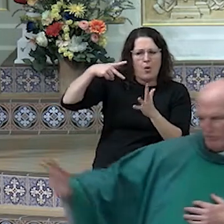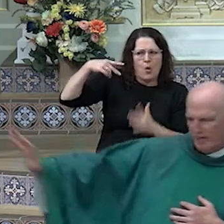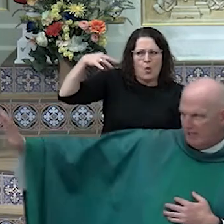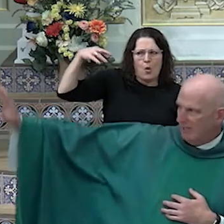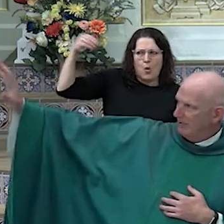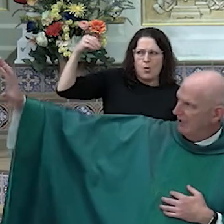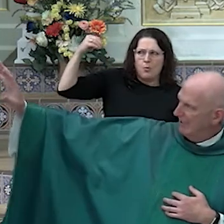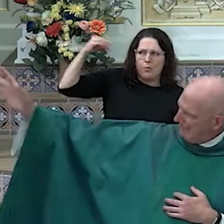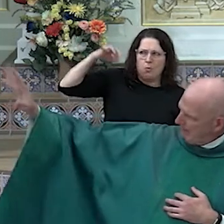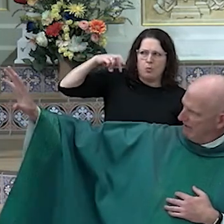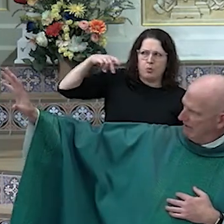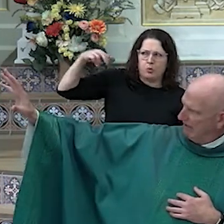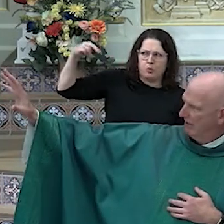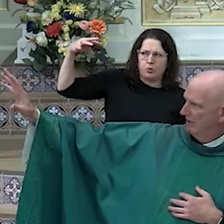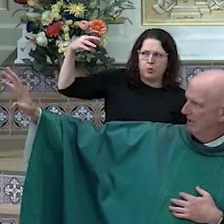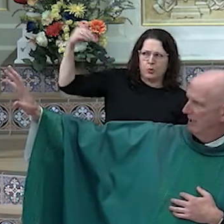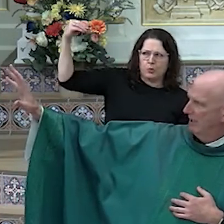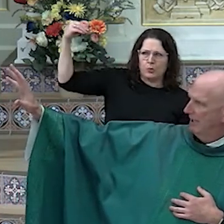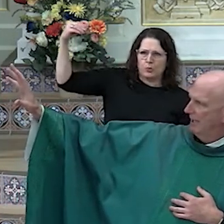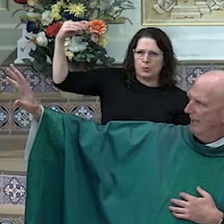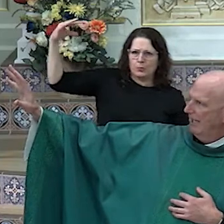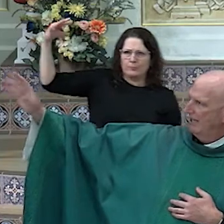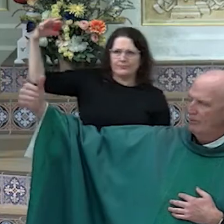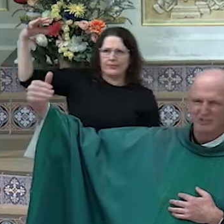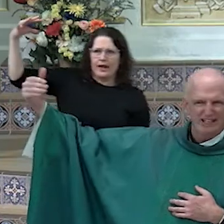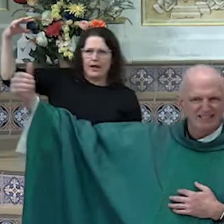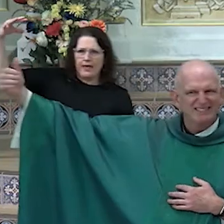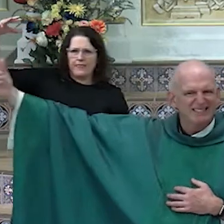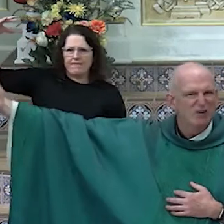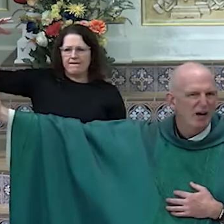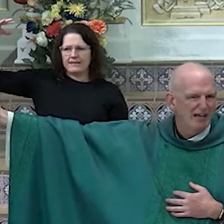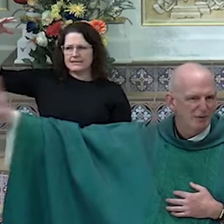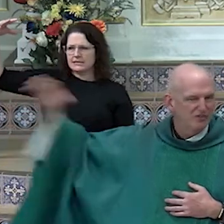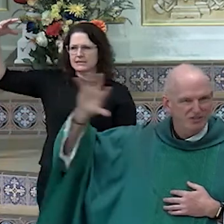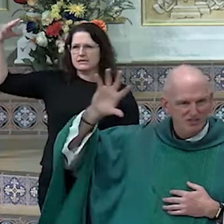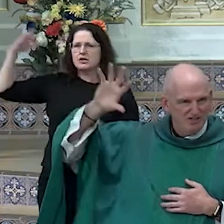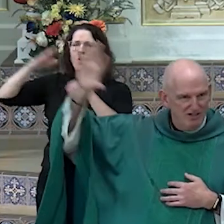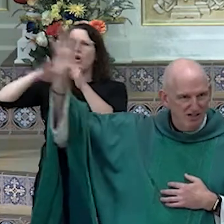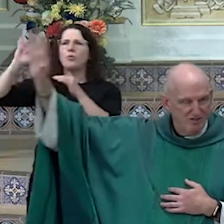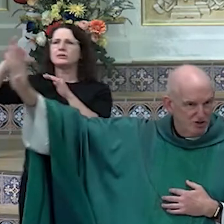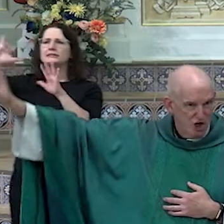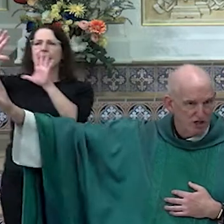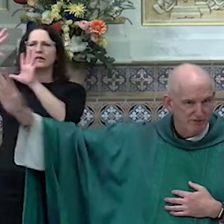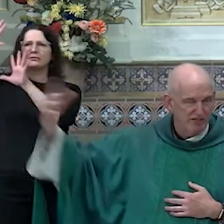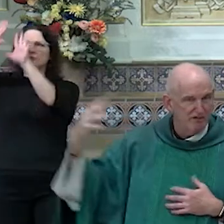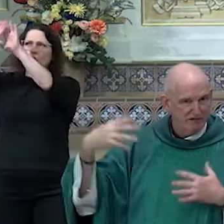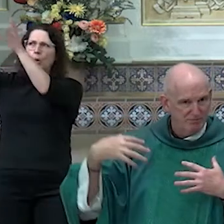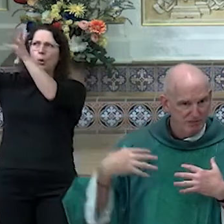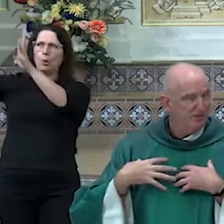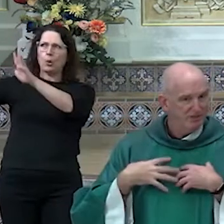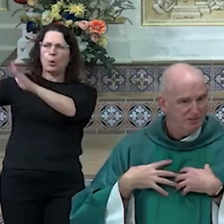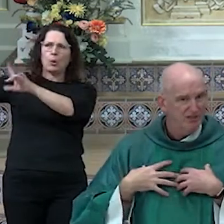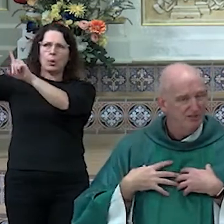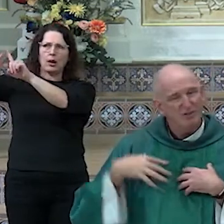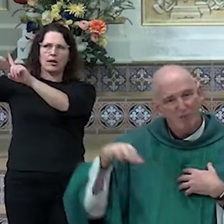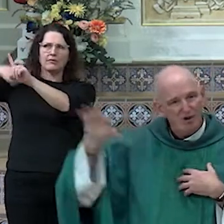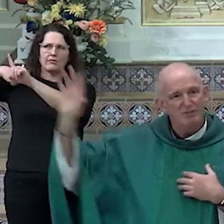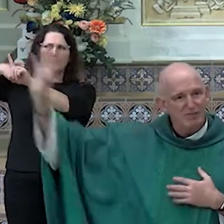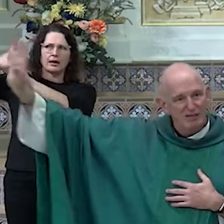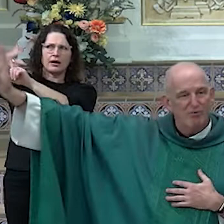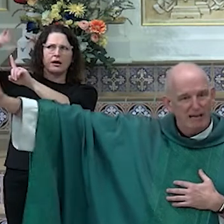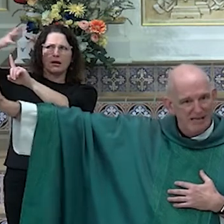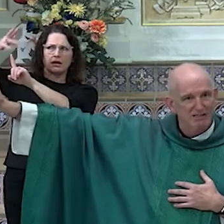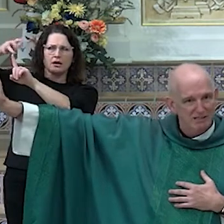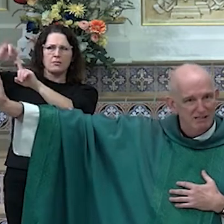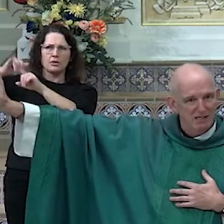and went running up on a hill. And it was like a silhouette. It was just a dark figure. But it was a part